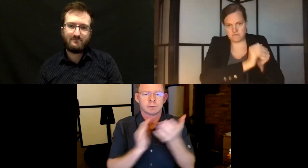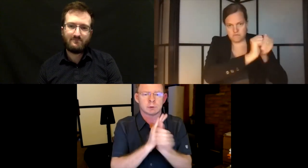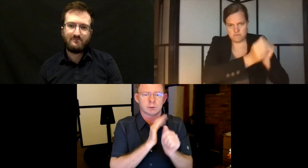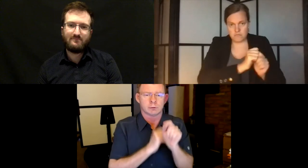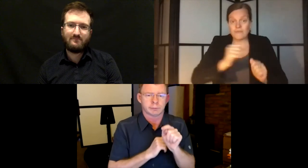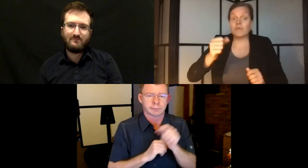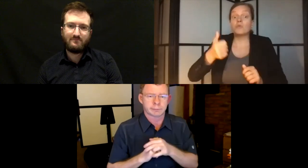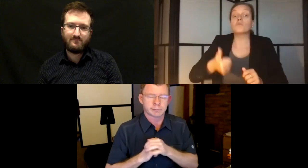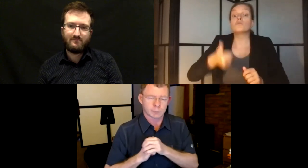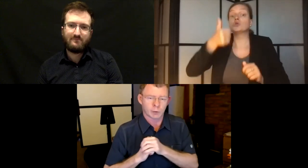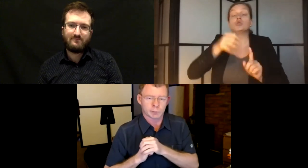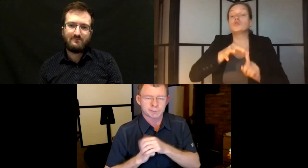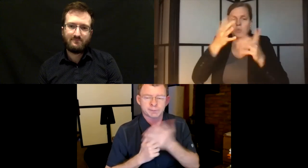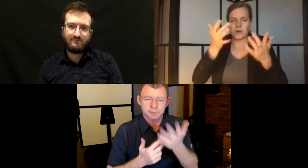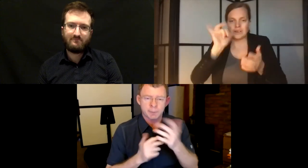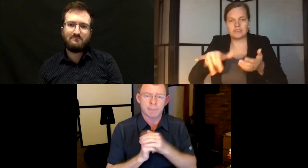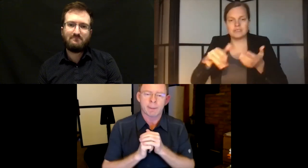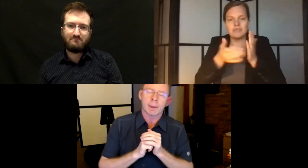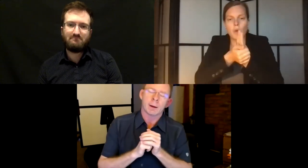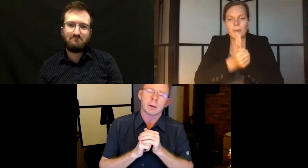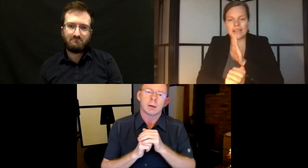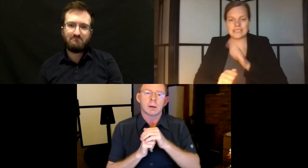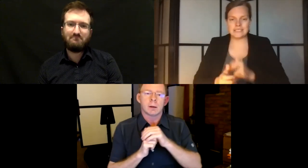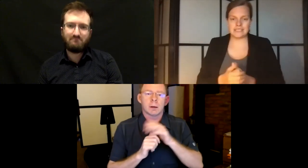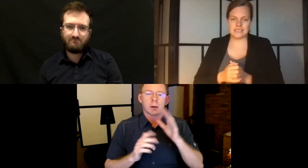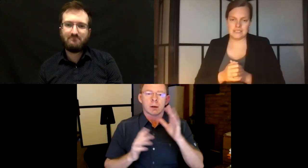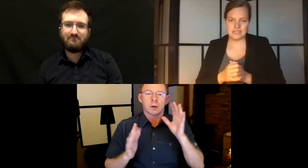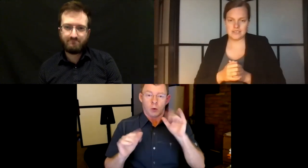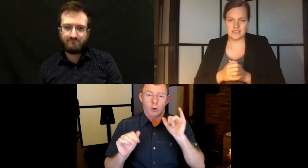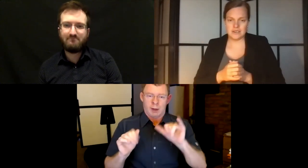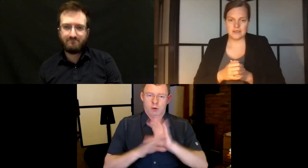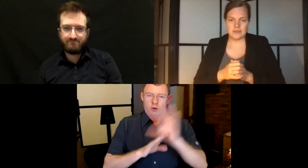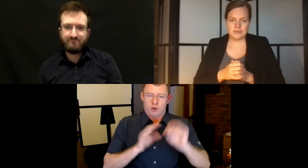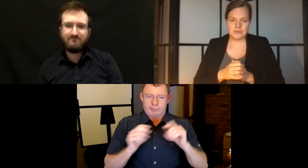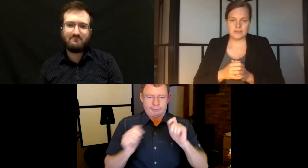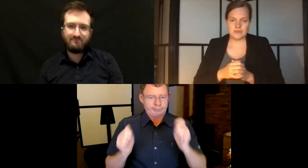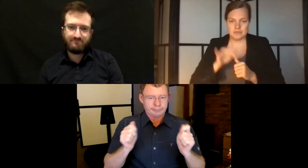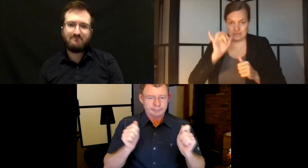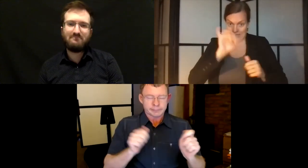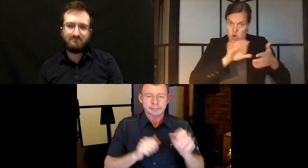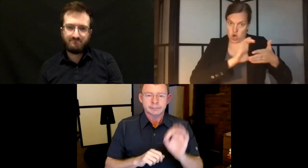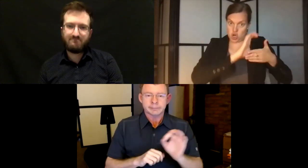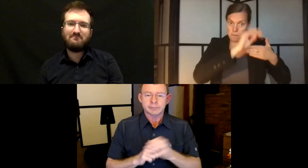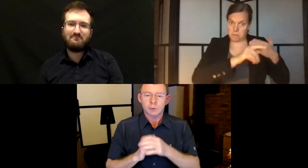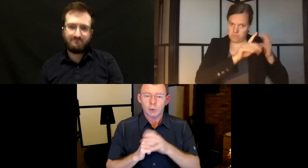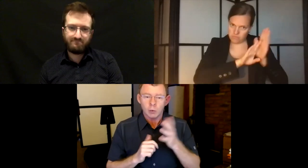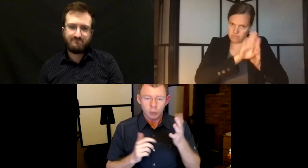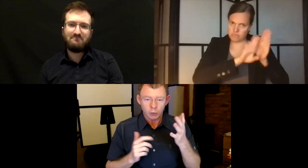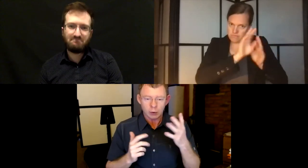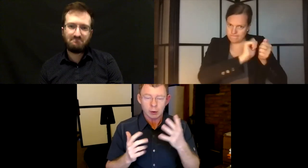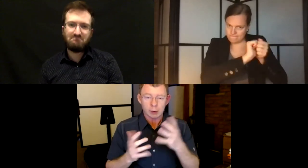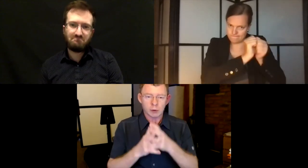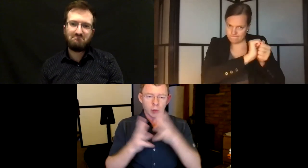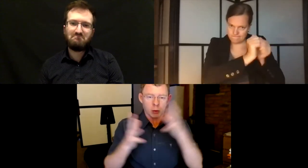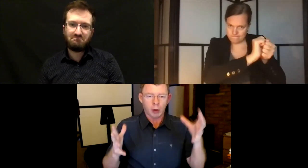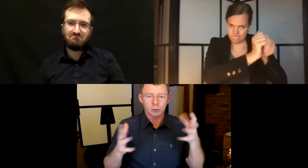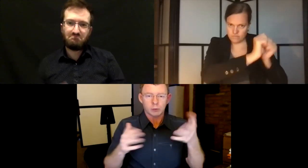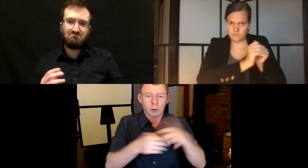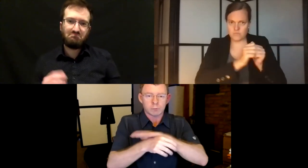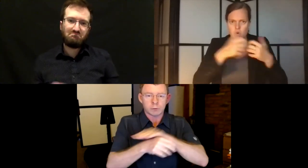The curriculum based themselves on soft skills, which was what employers were wanting to see more of